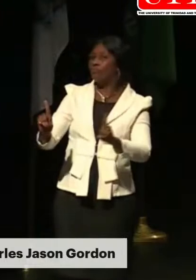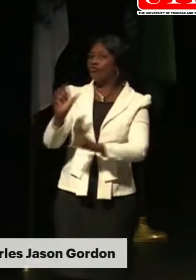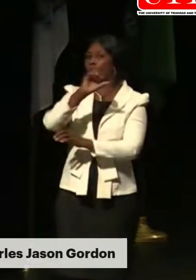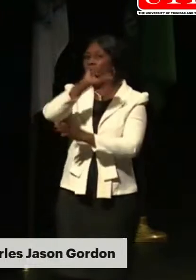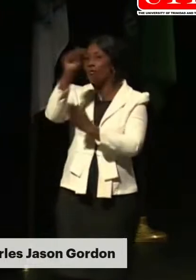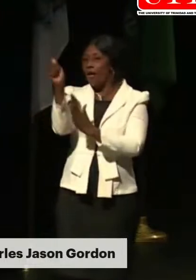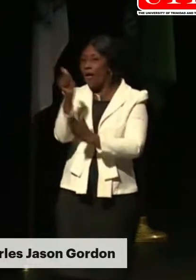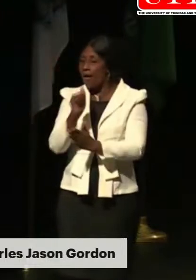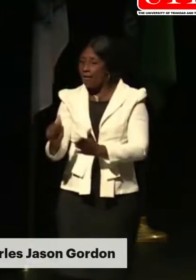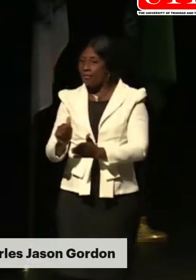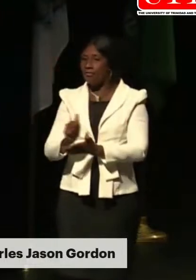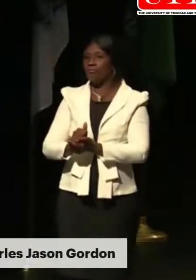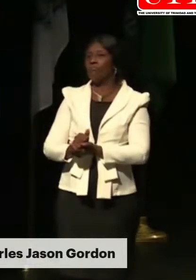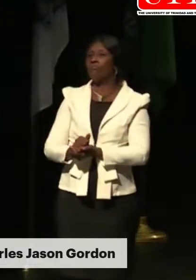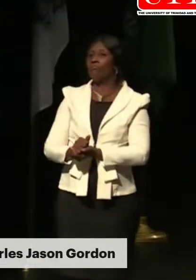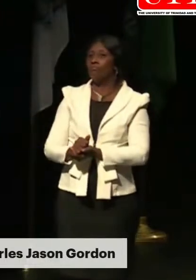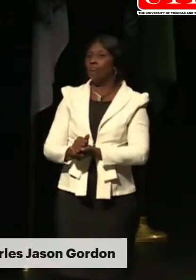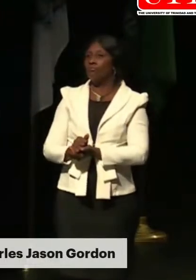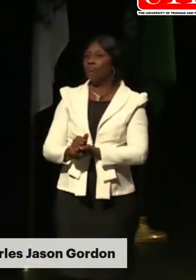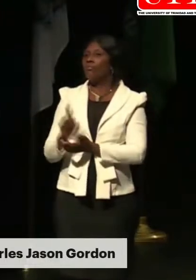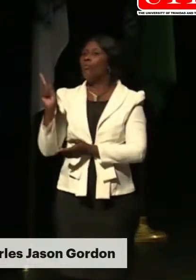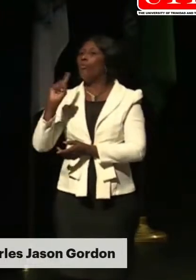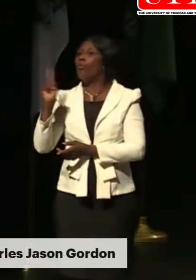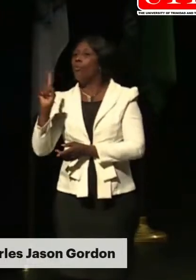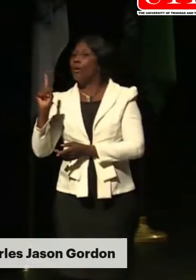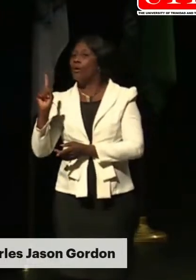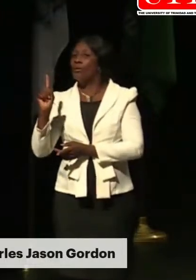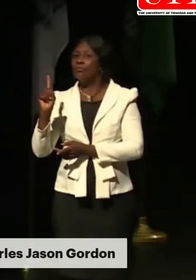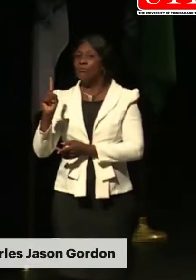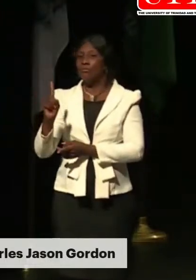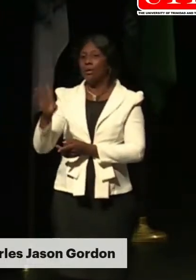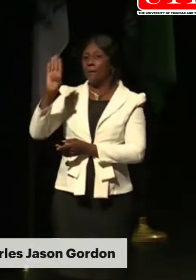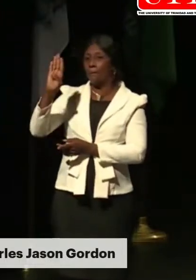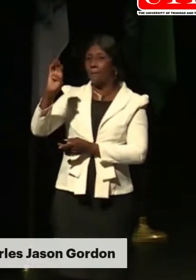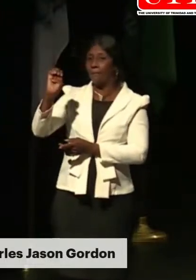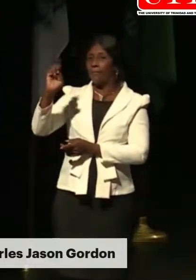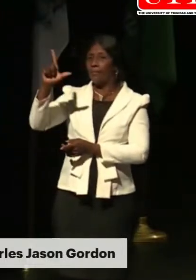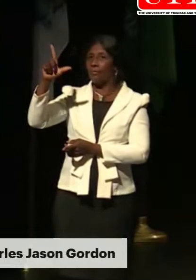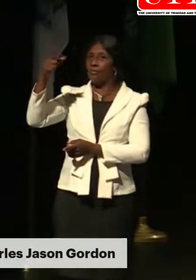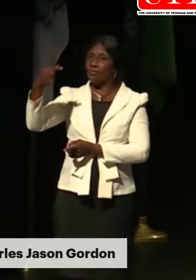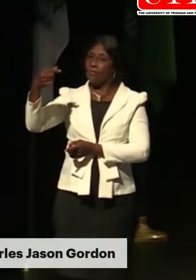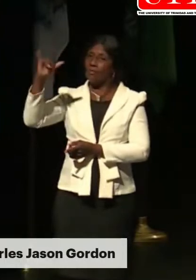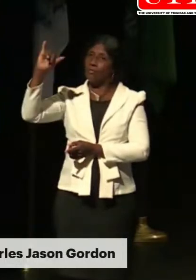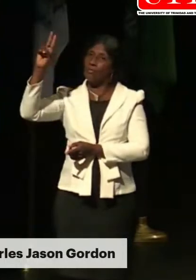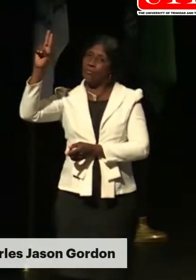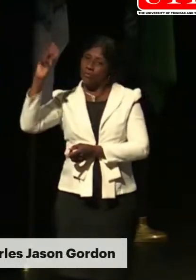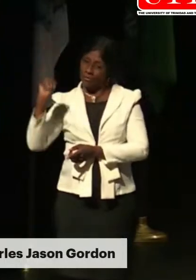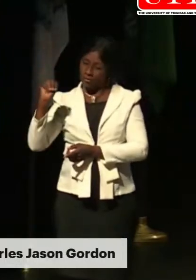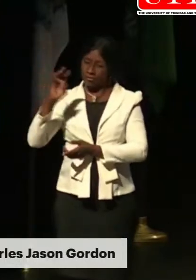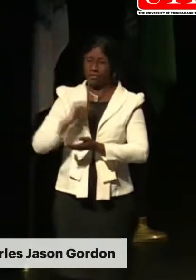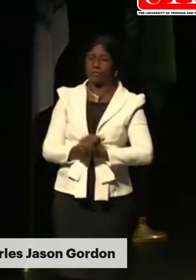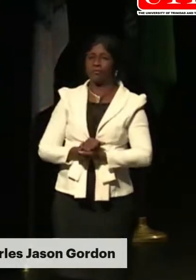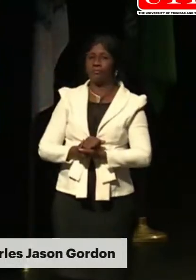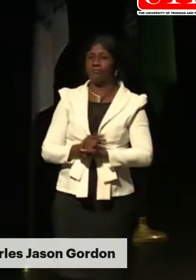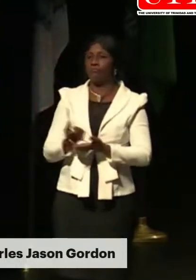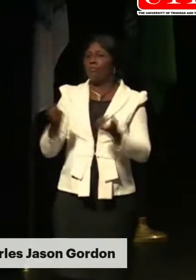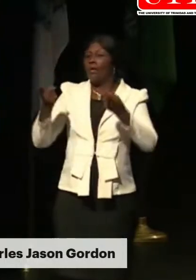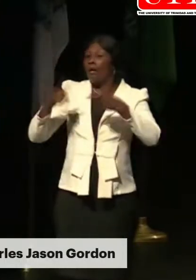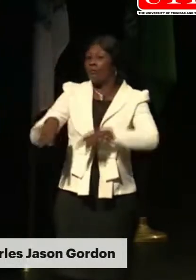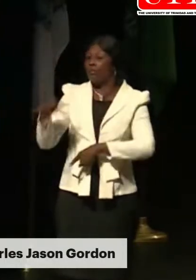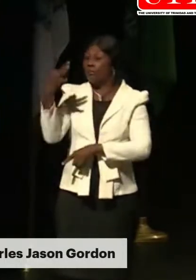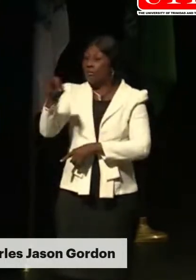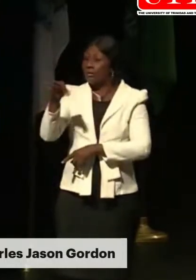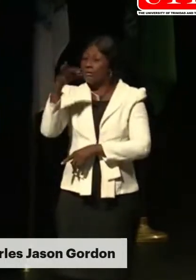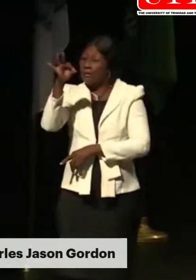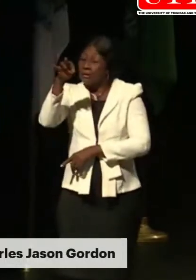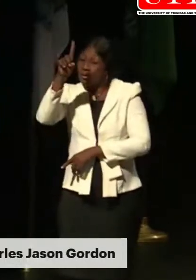Catholic University of Leuven in Belgium. In 1991, he was ordained